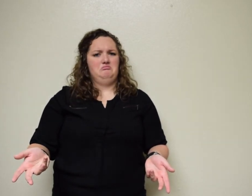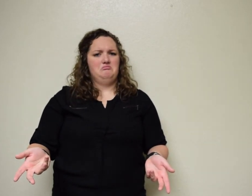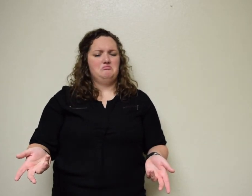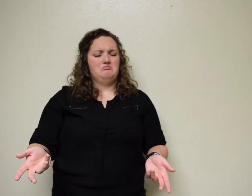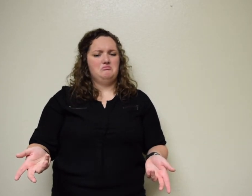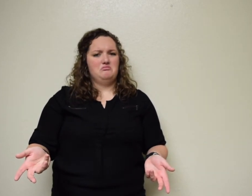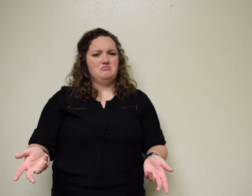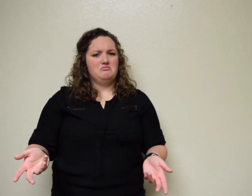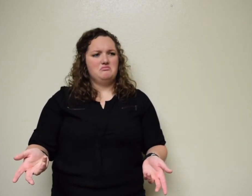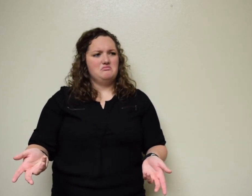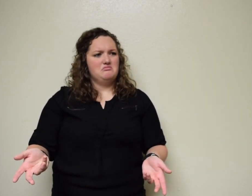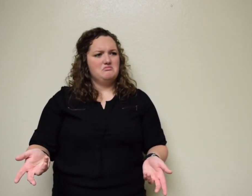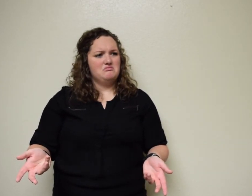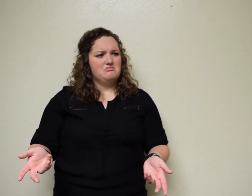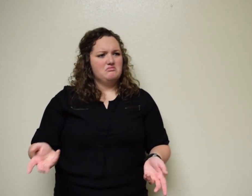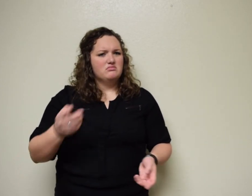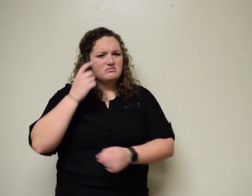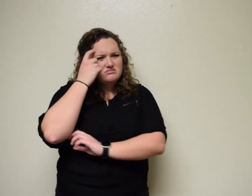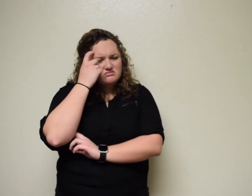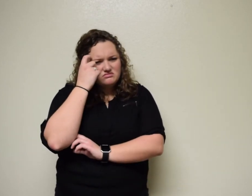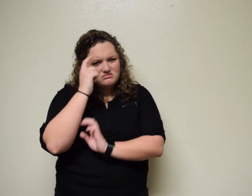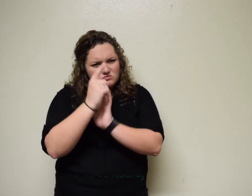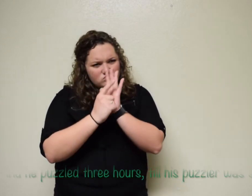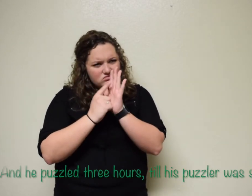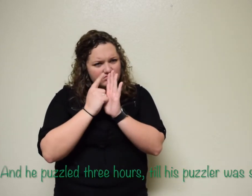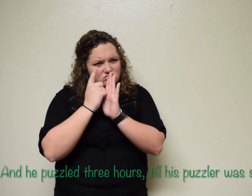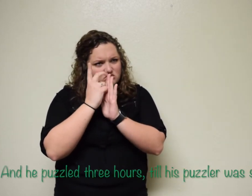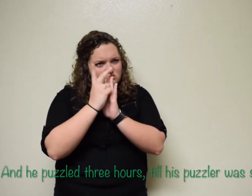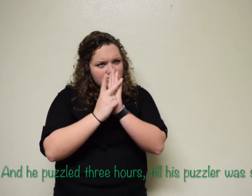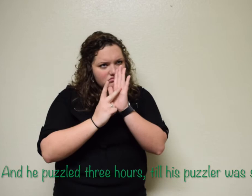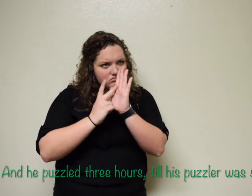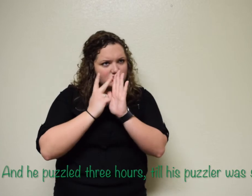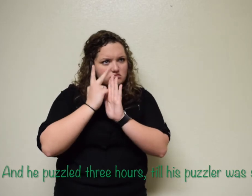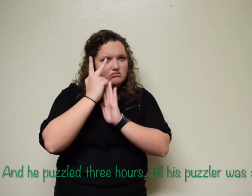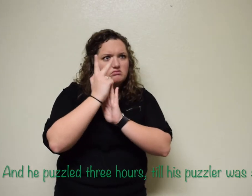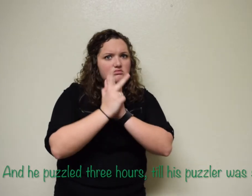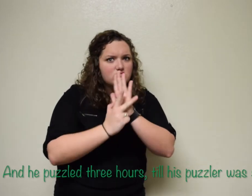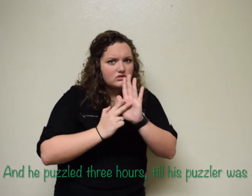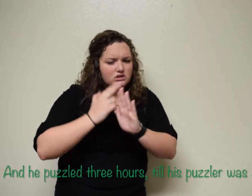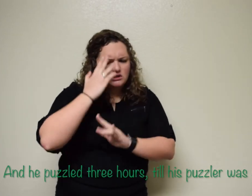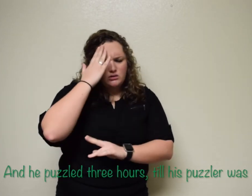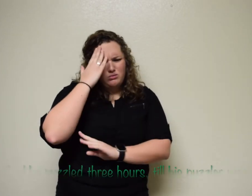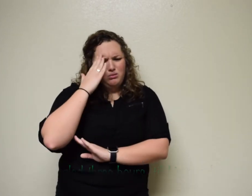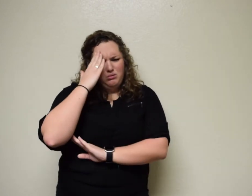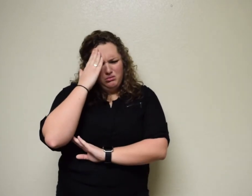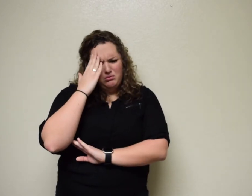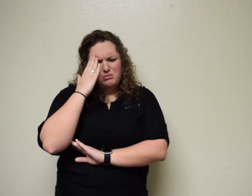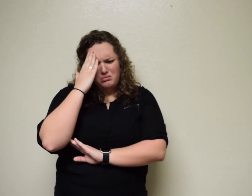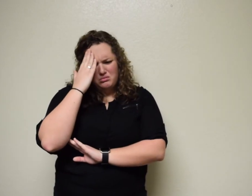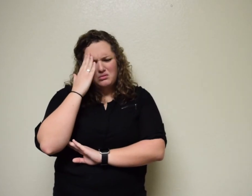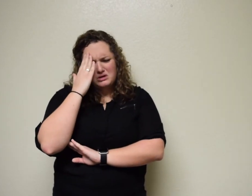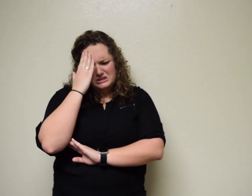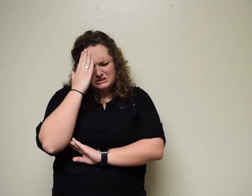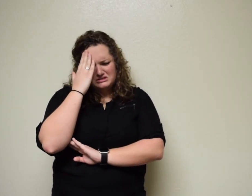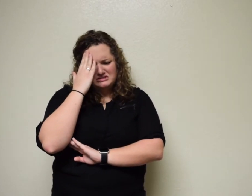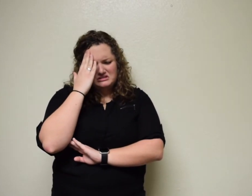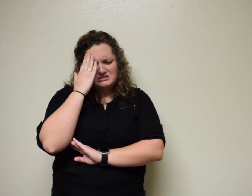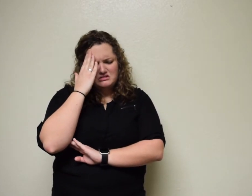and he puzzled three hours till his puzzler was sore then the